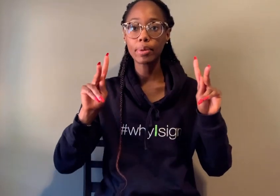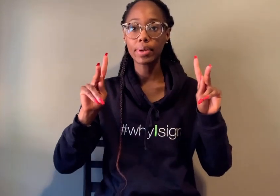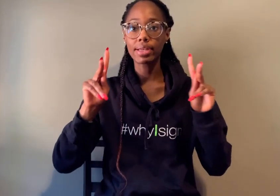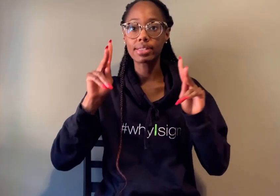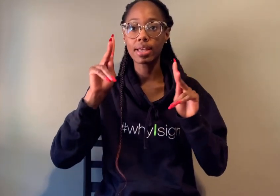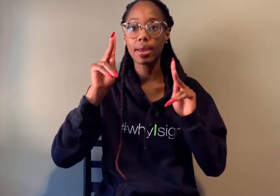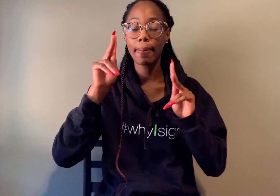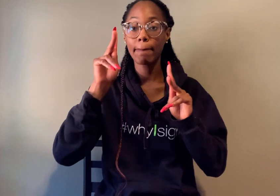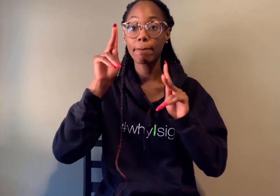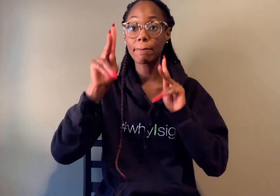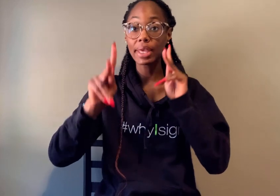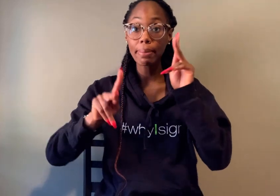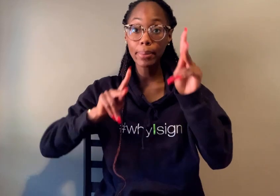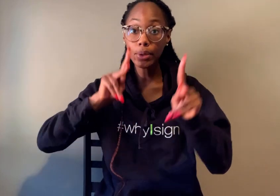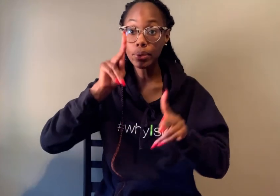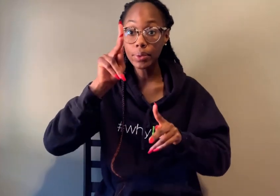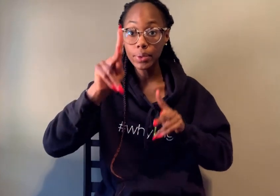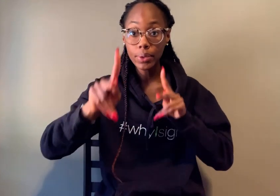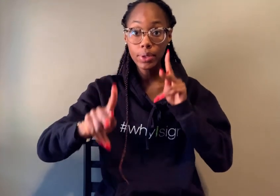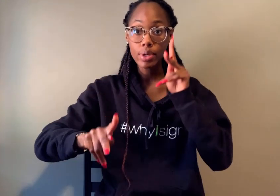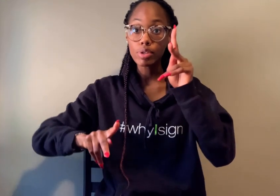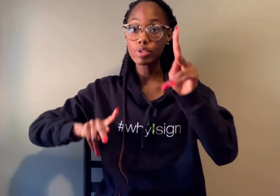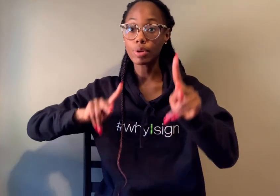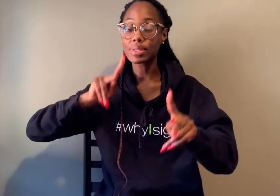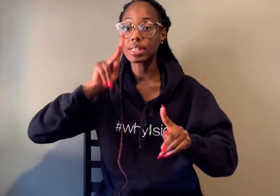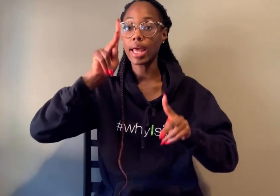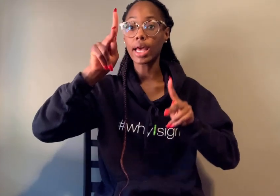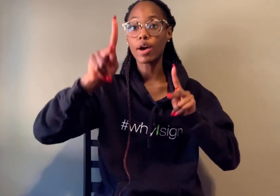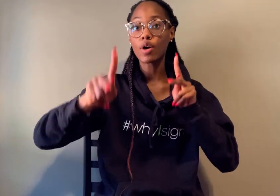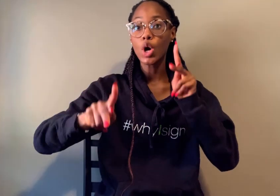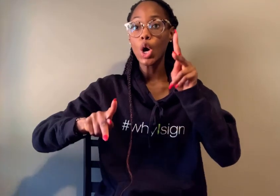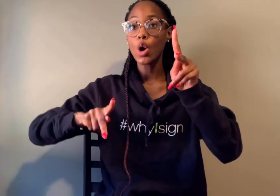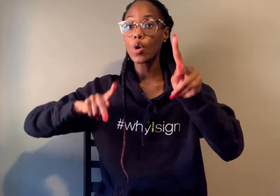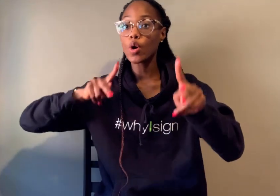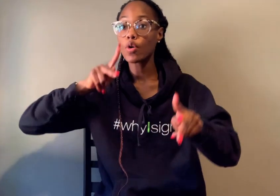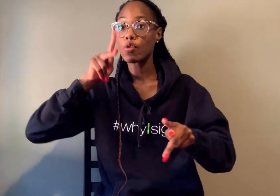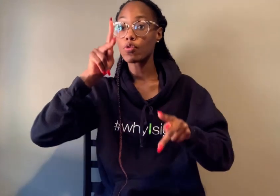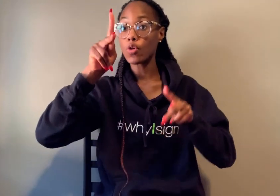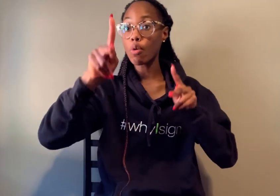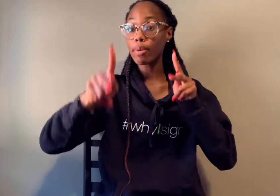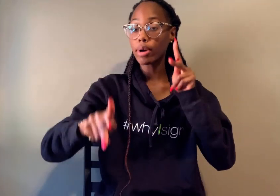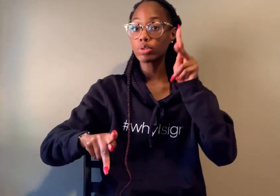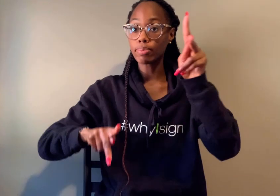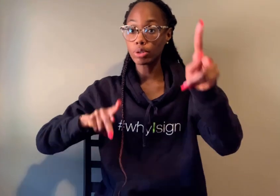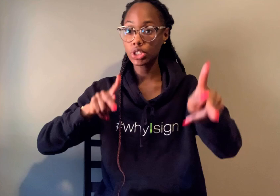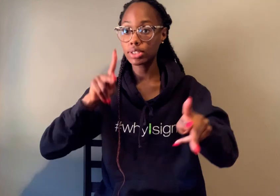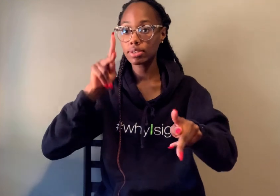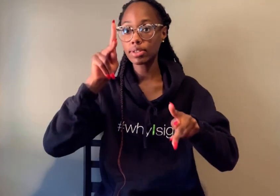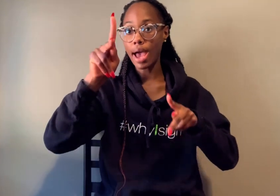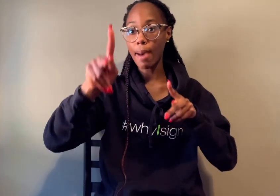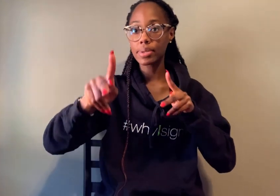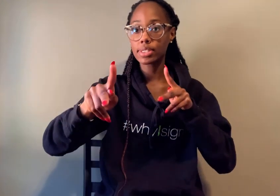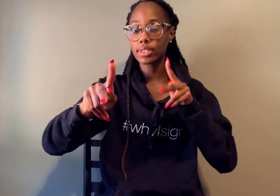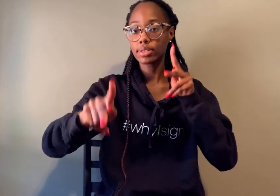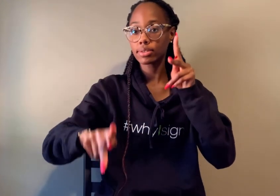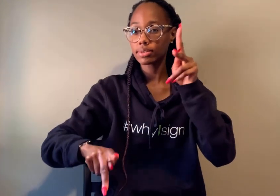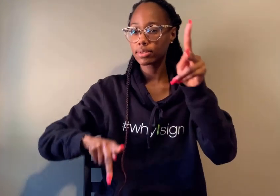is people. So it's like forward motion, opposite